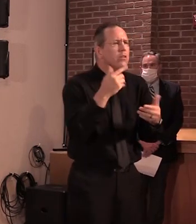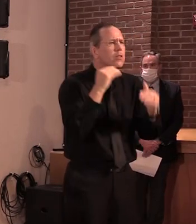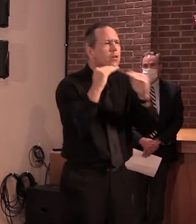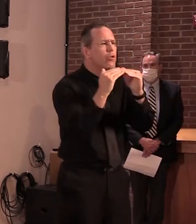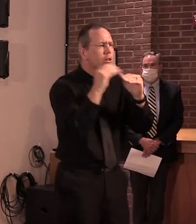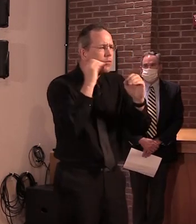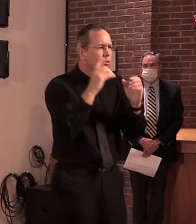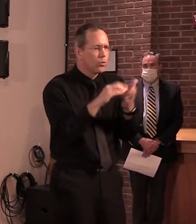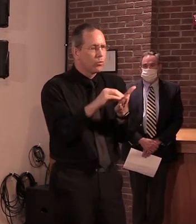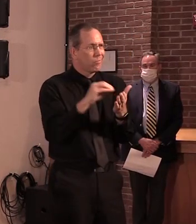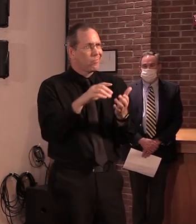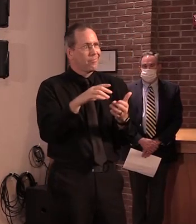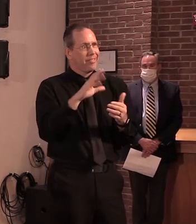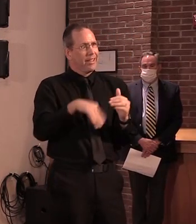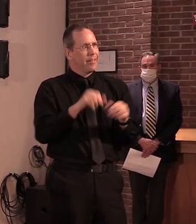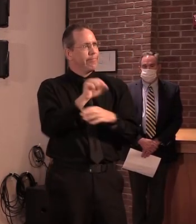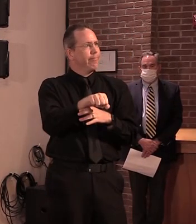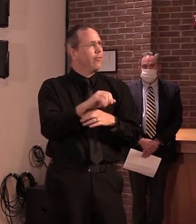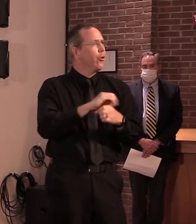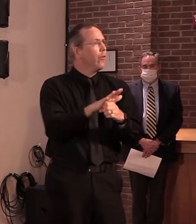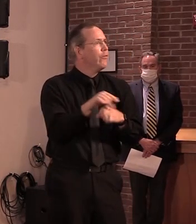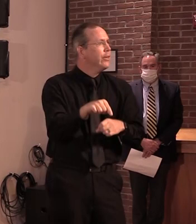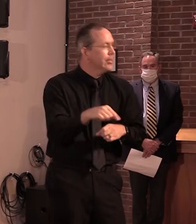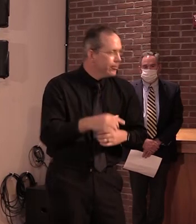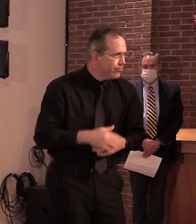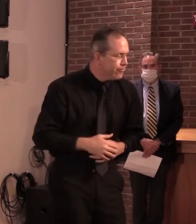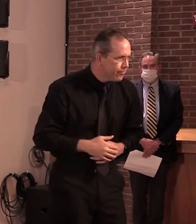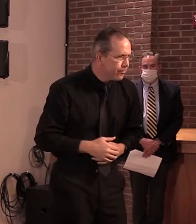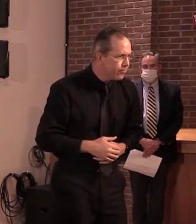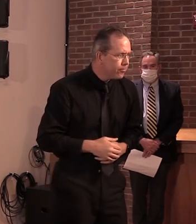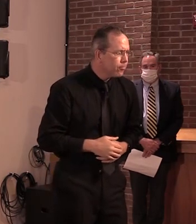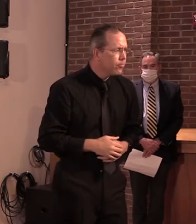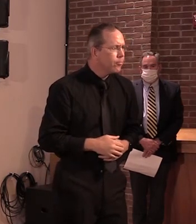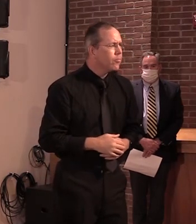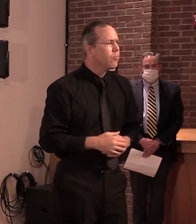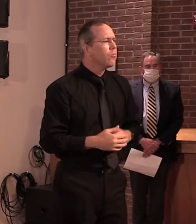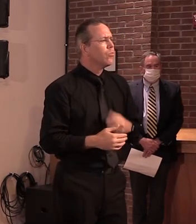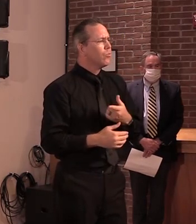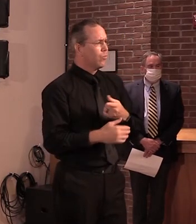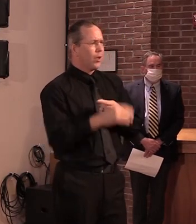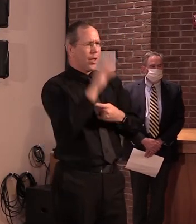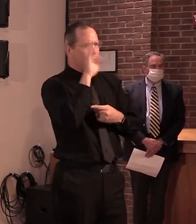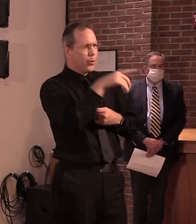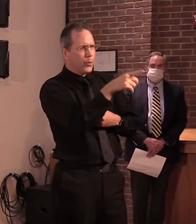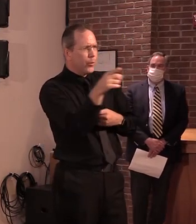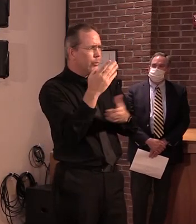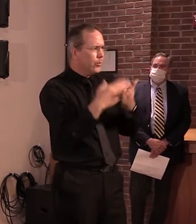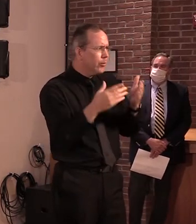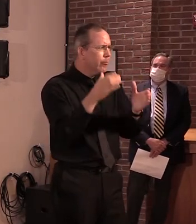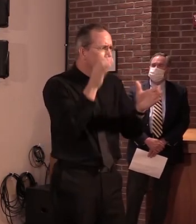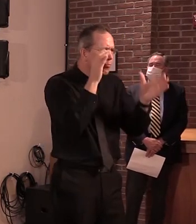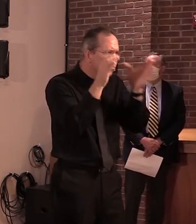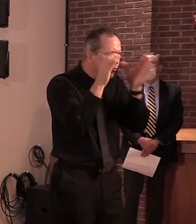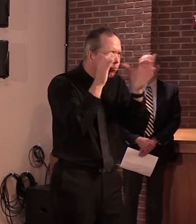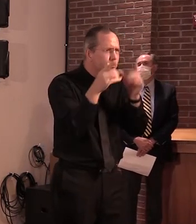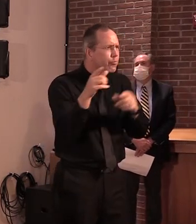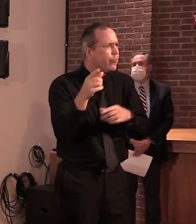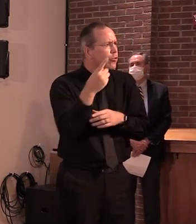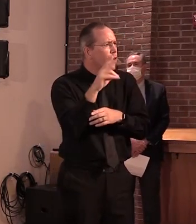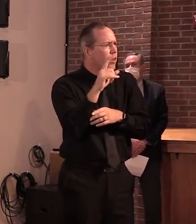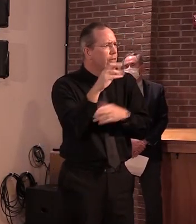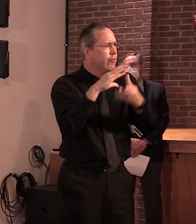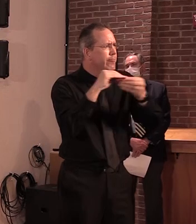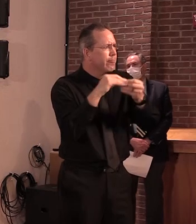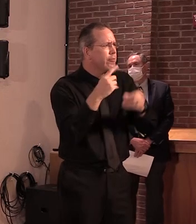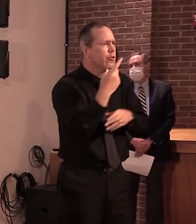pandemic. As you just heard from Dr. Levine and Dr. Bell, as well as other public and pediatric health